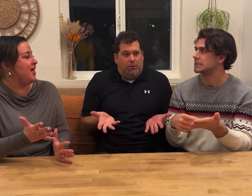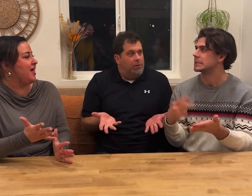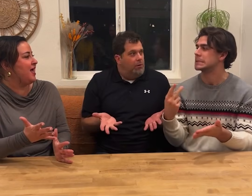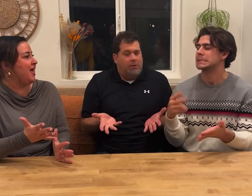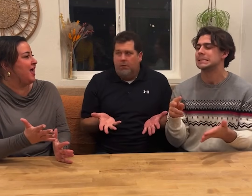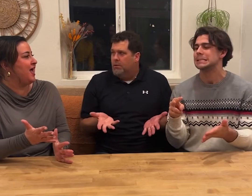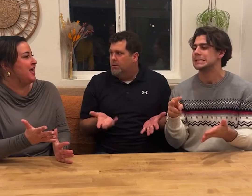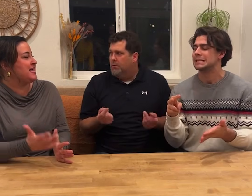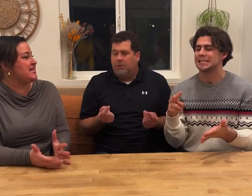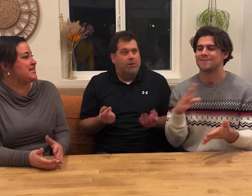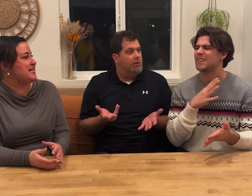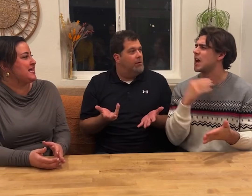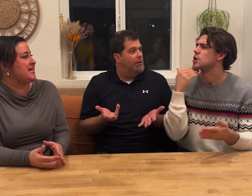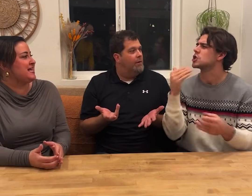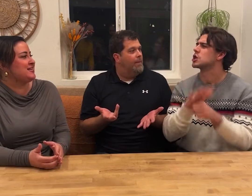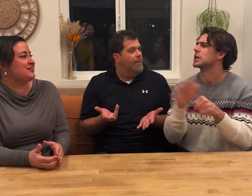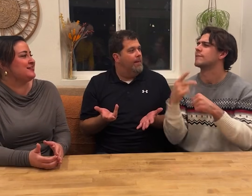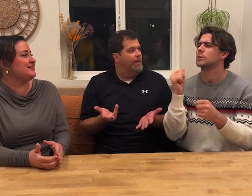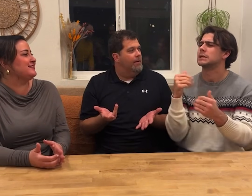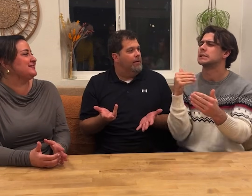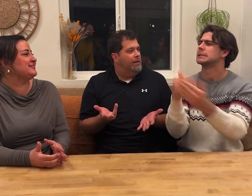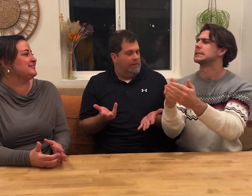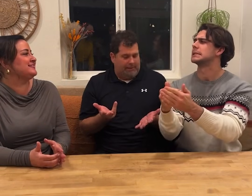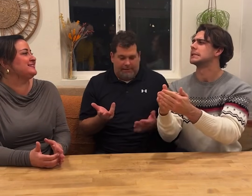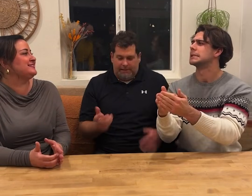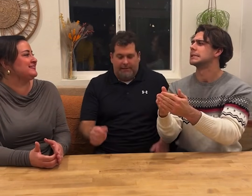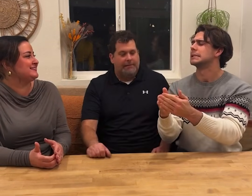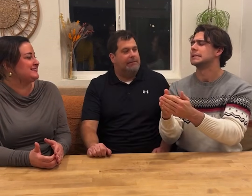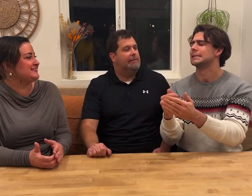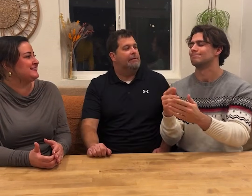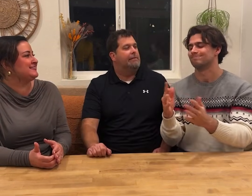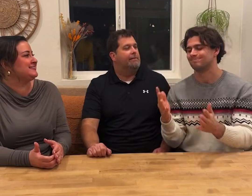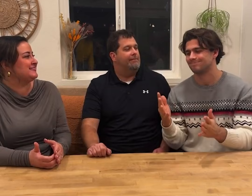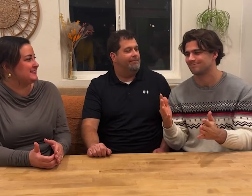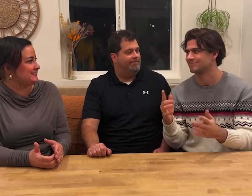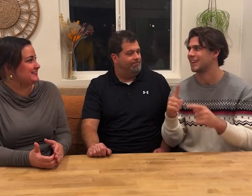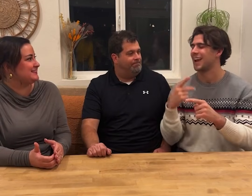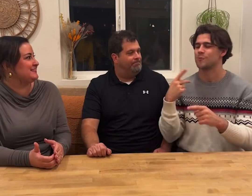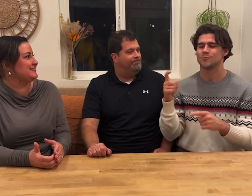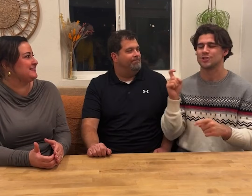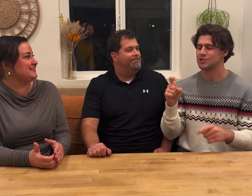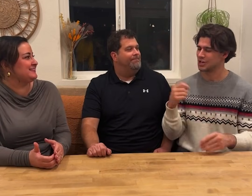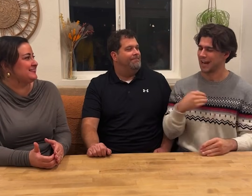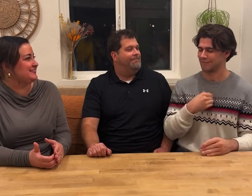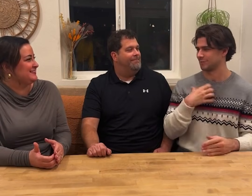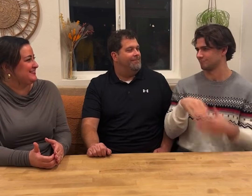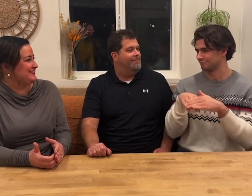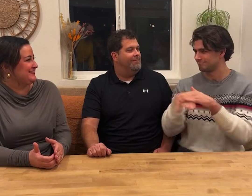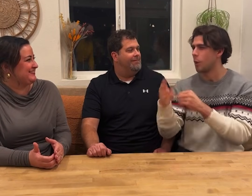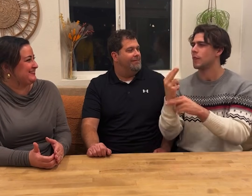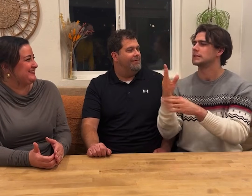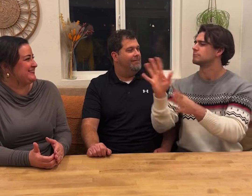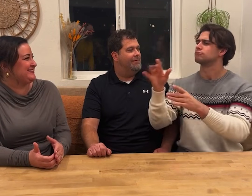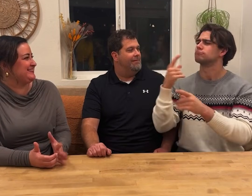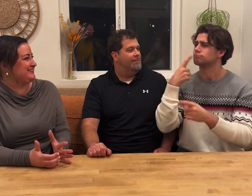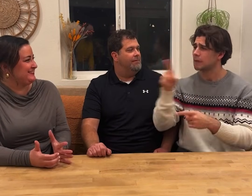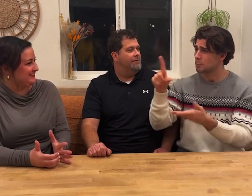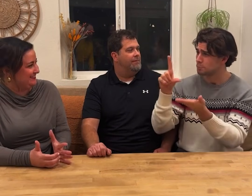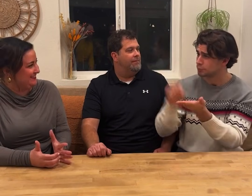we weren't done. We had incomplete directions, and we thought it would be sufficient to get us where we needed to go. But honestly, we should have